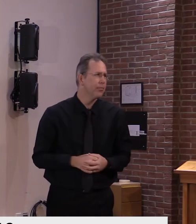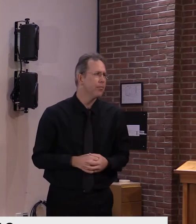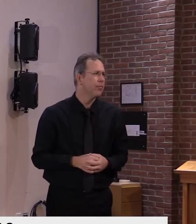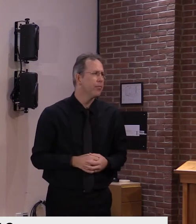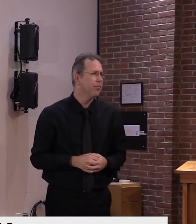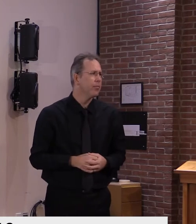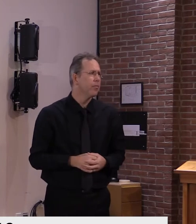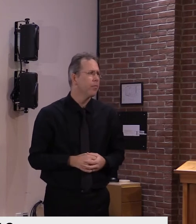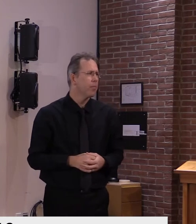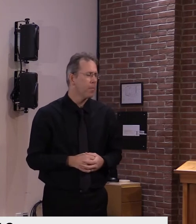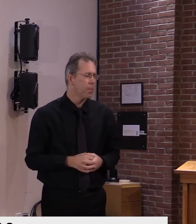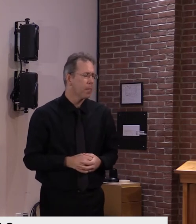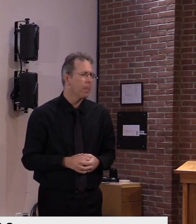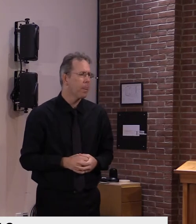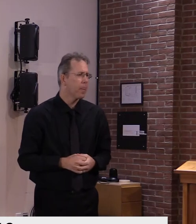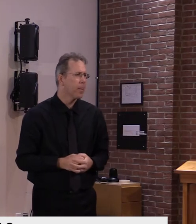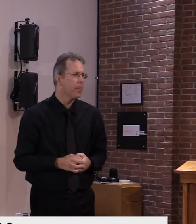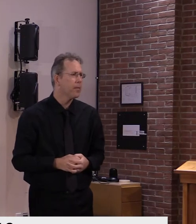Greg, the County Courier.